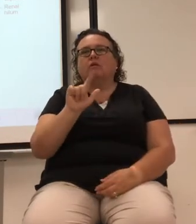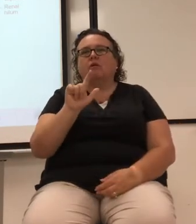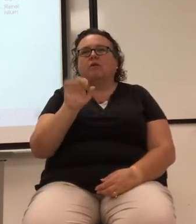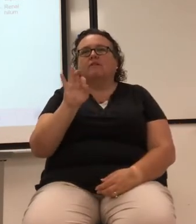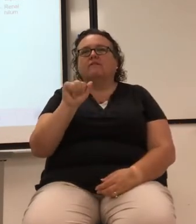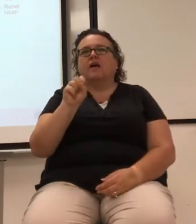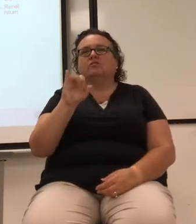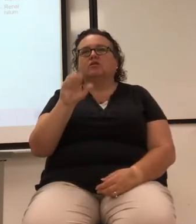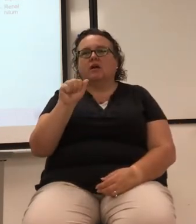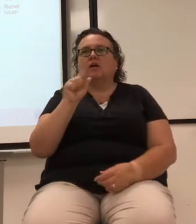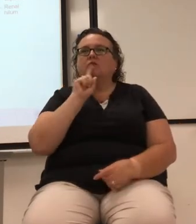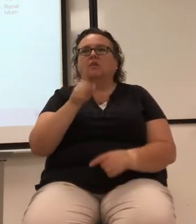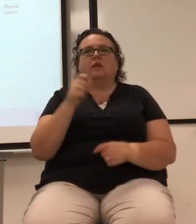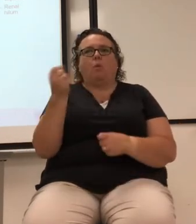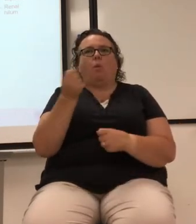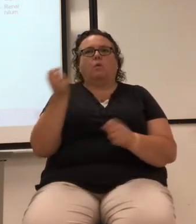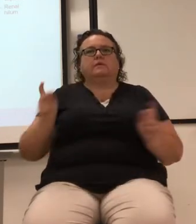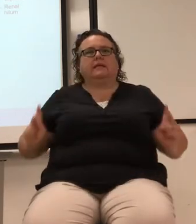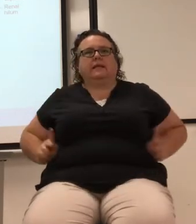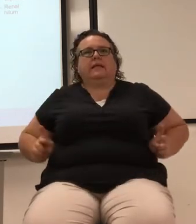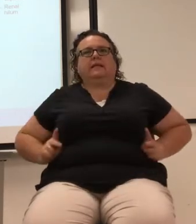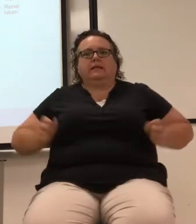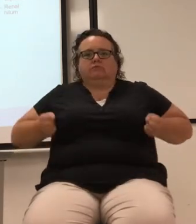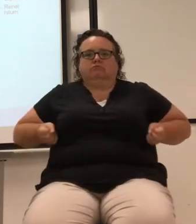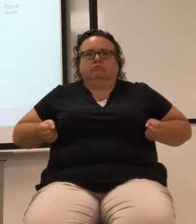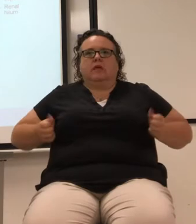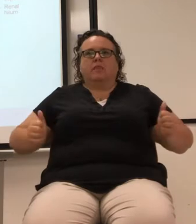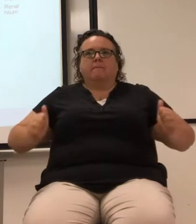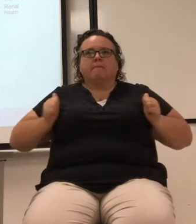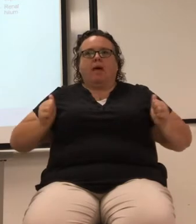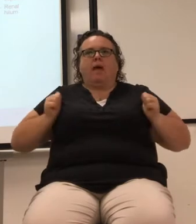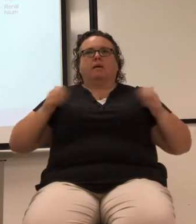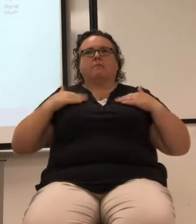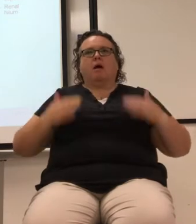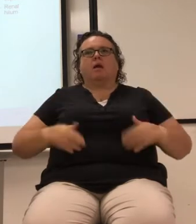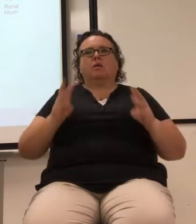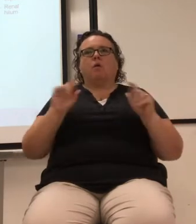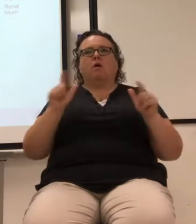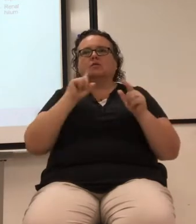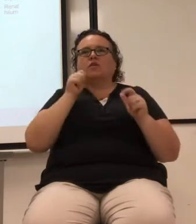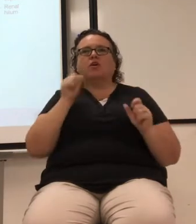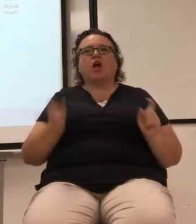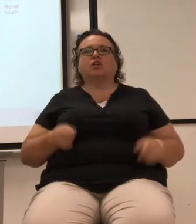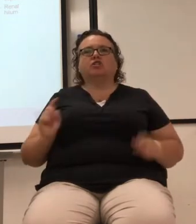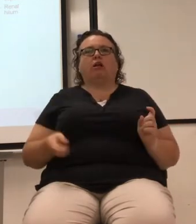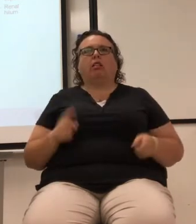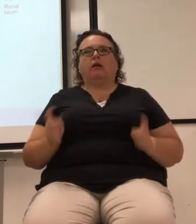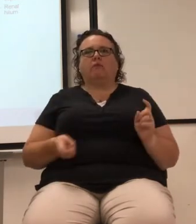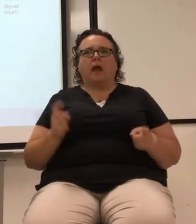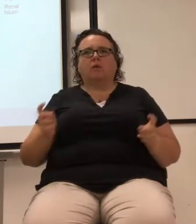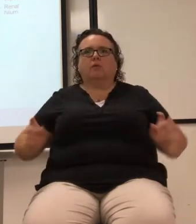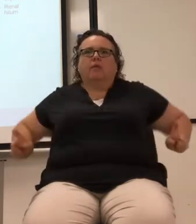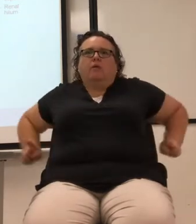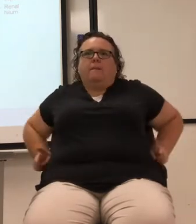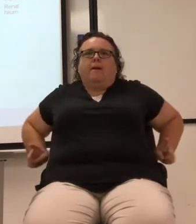It really holds the kidneys in place on your back body wall so they're not jiggling around.